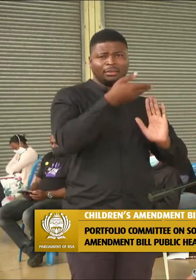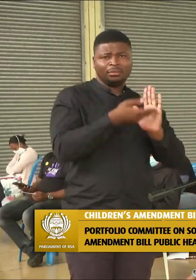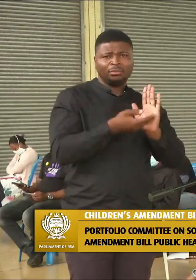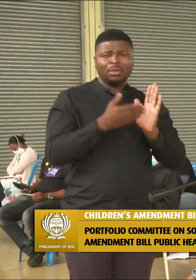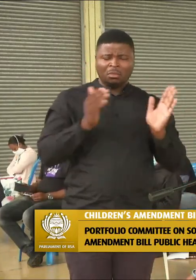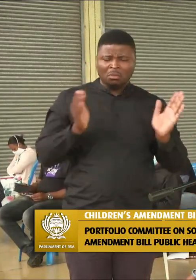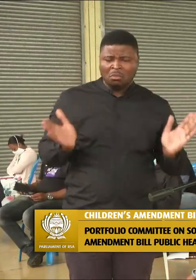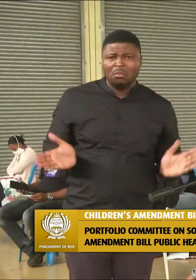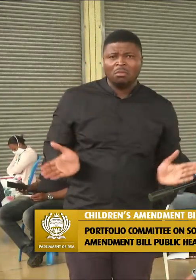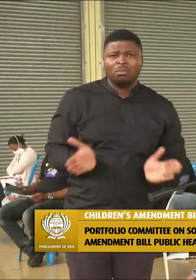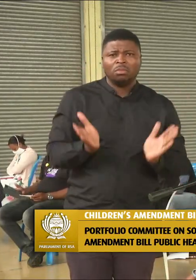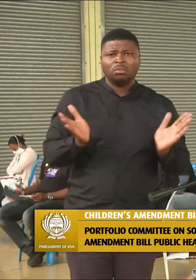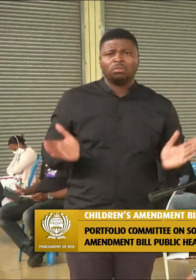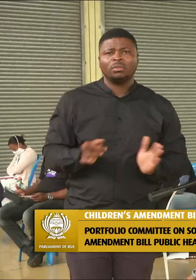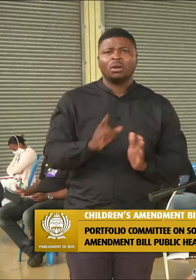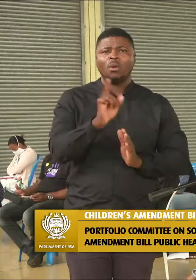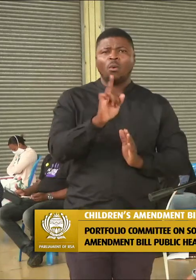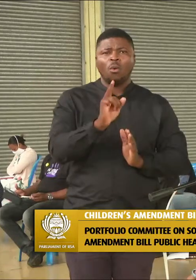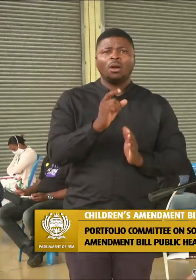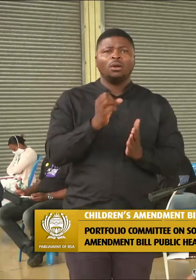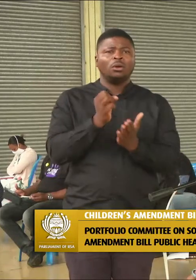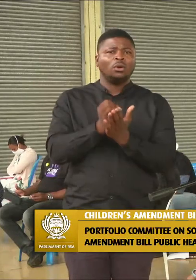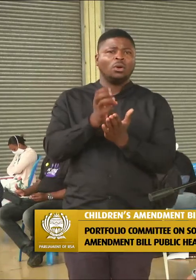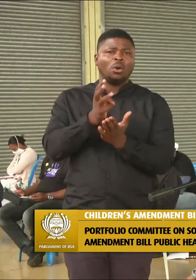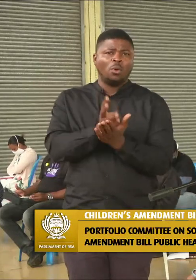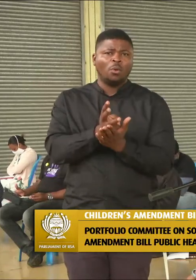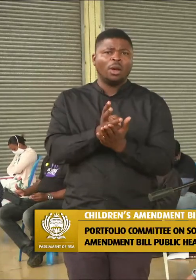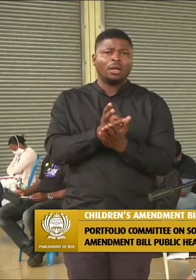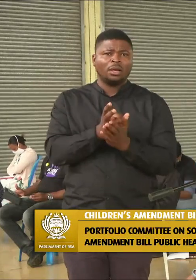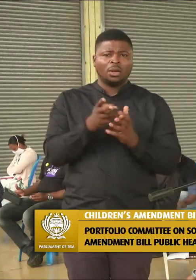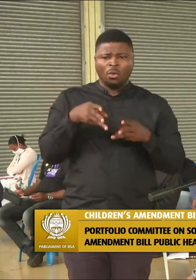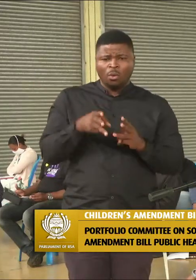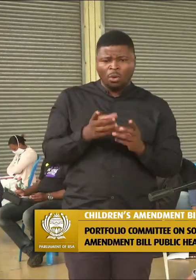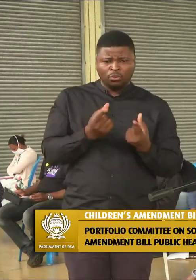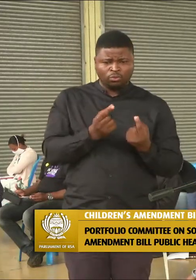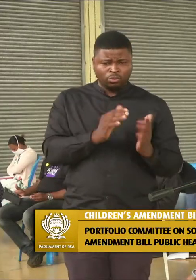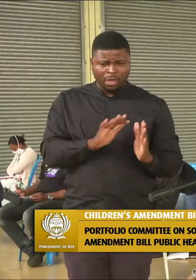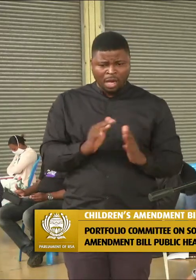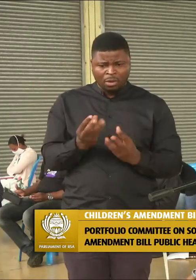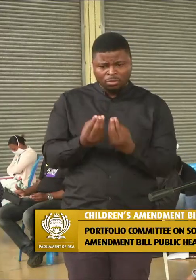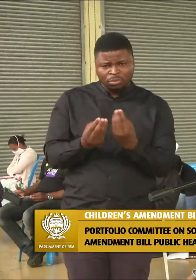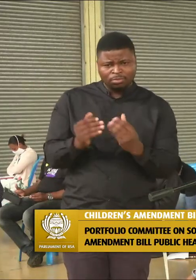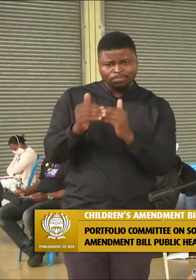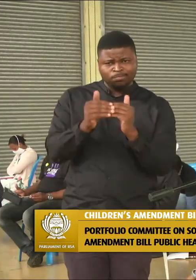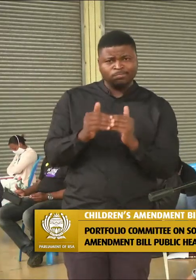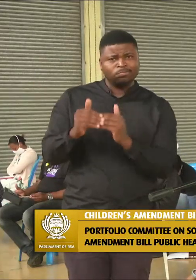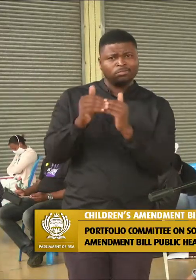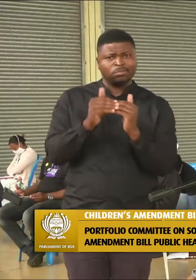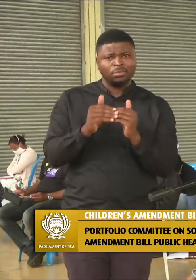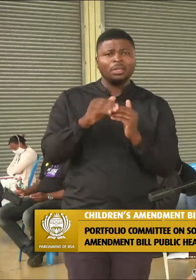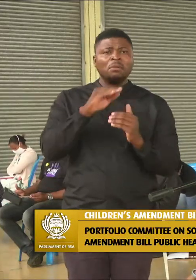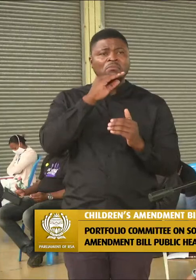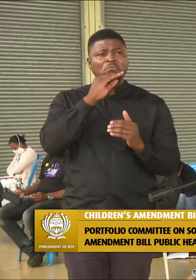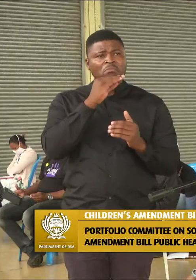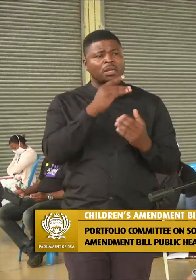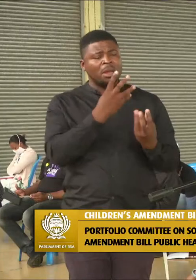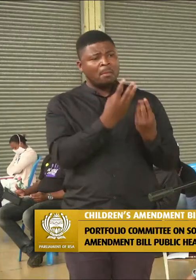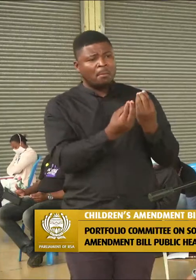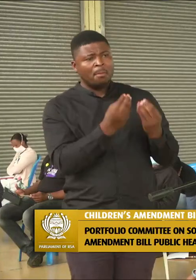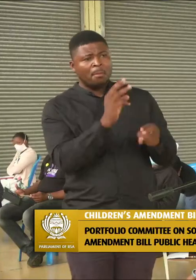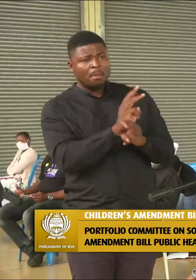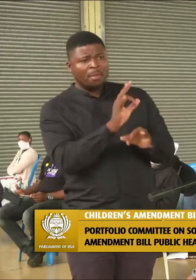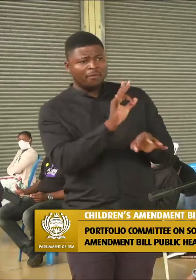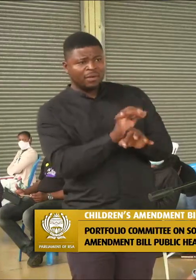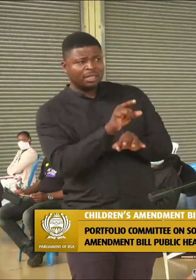encouraging welfare social workers to take away children from such parents who